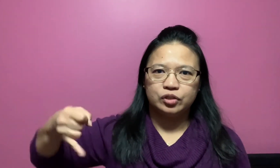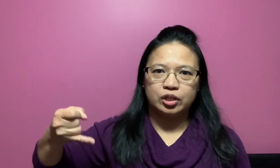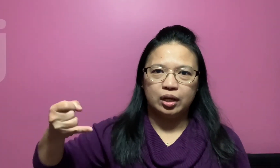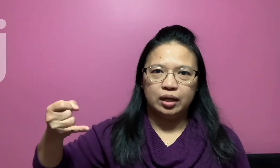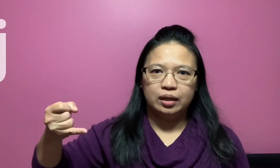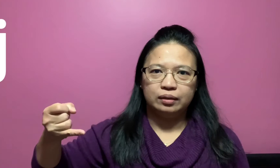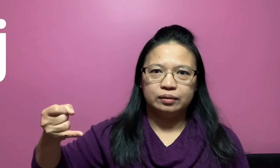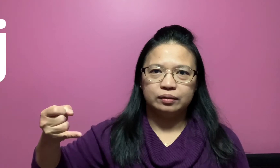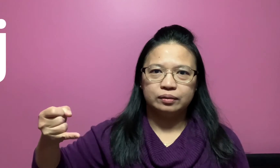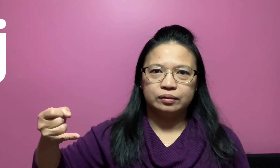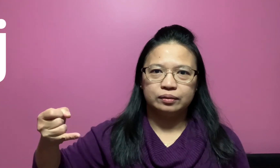J,